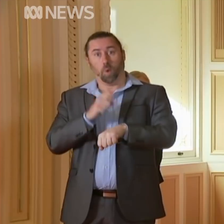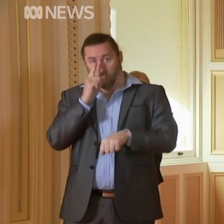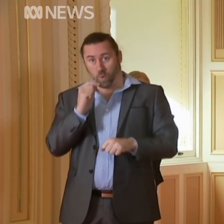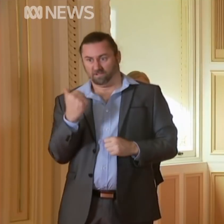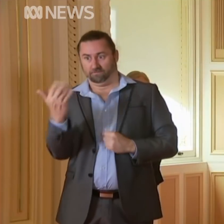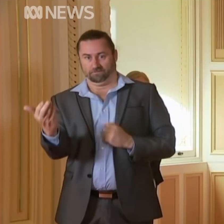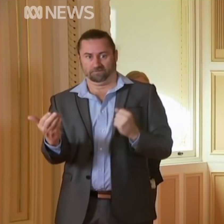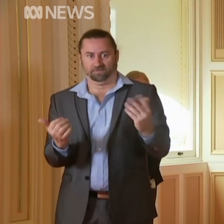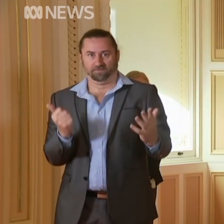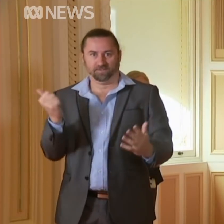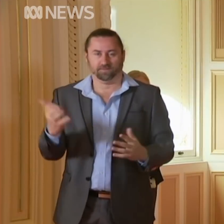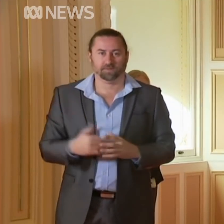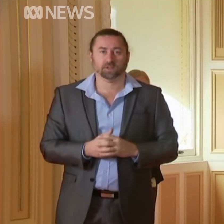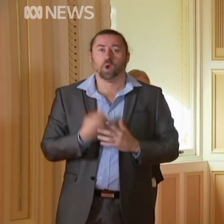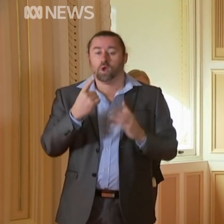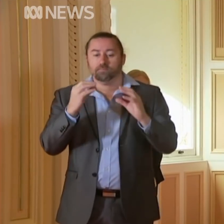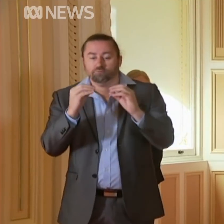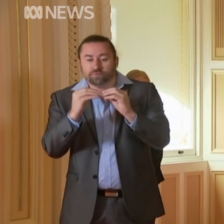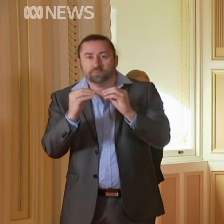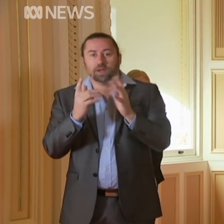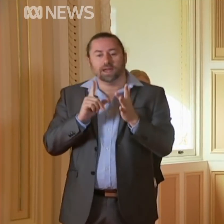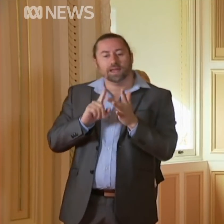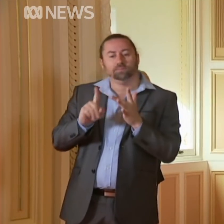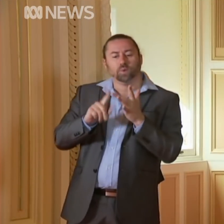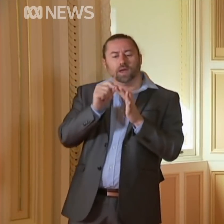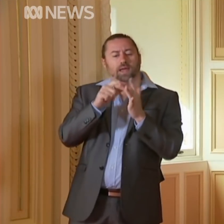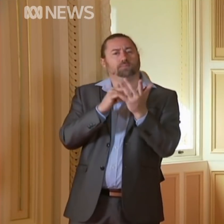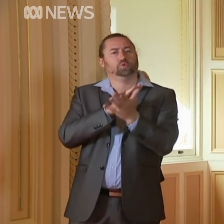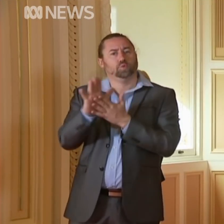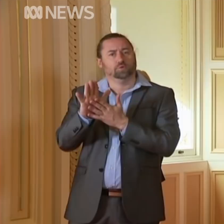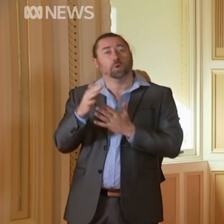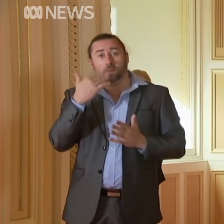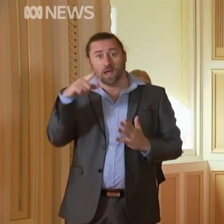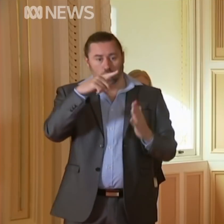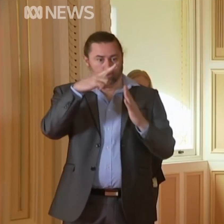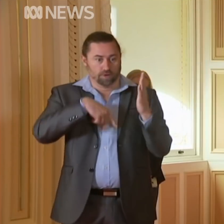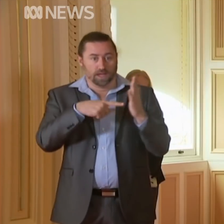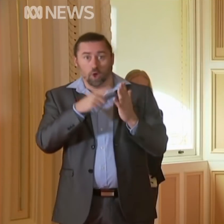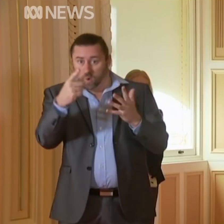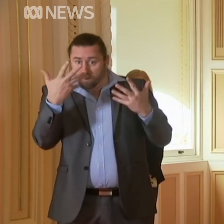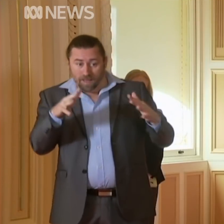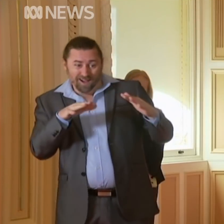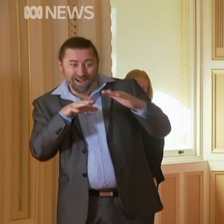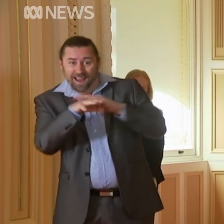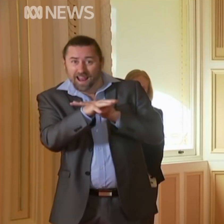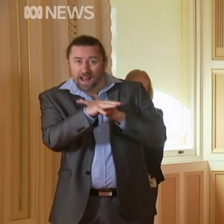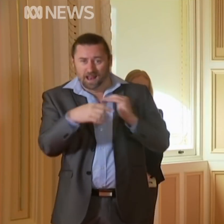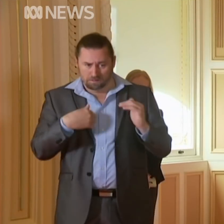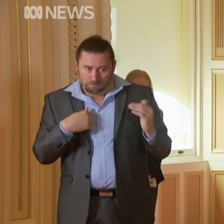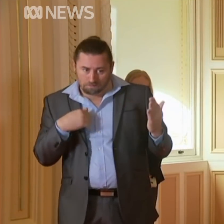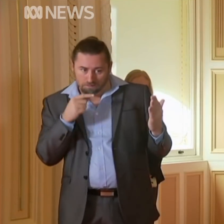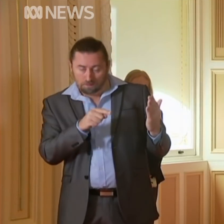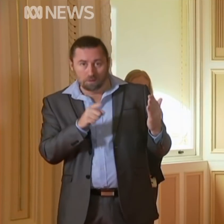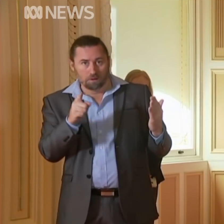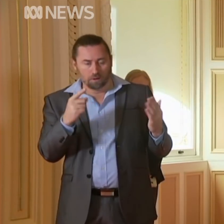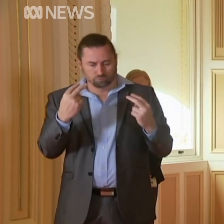urge everyone who lives in Brisbane and Ipswich to check that list, and if they've been to any of those places, to monitor their health